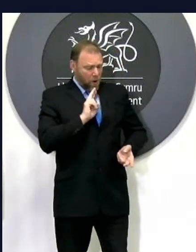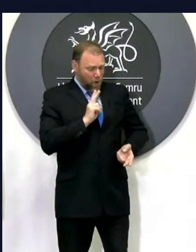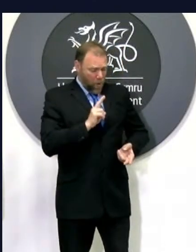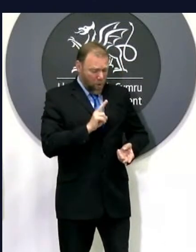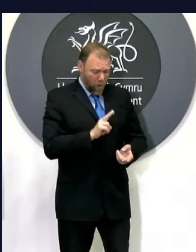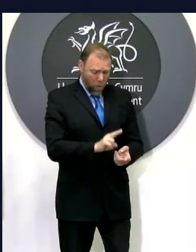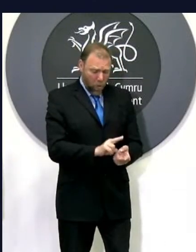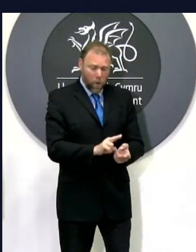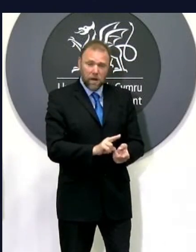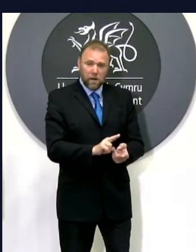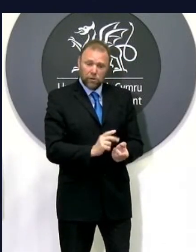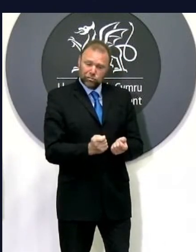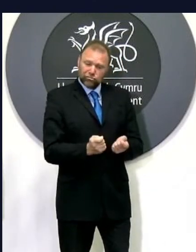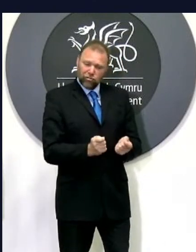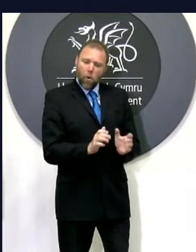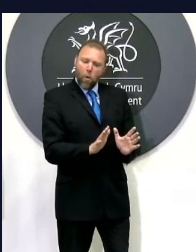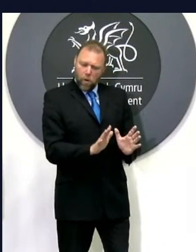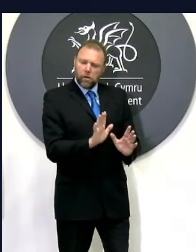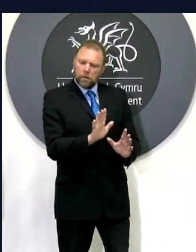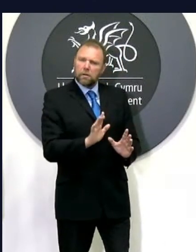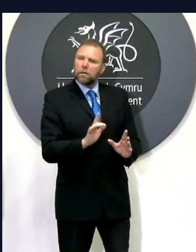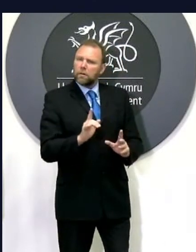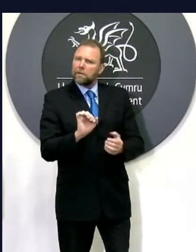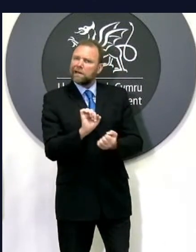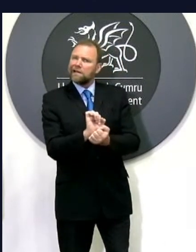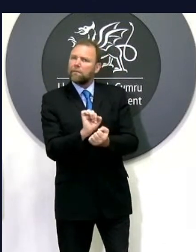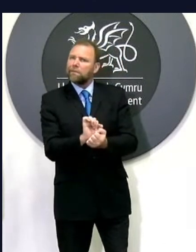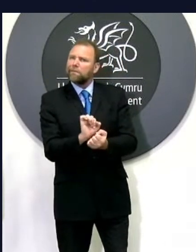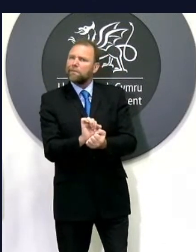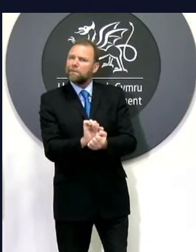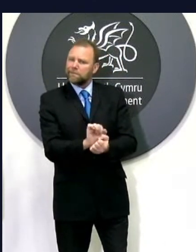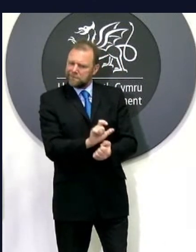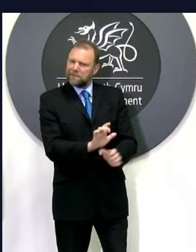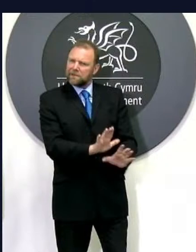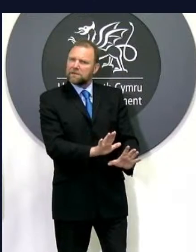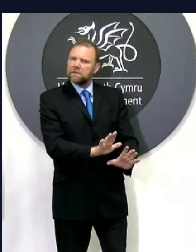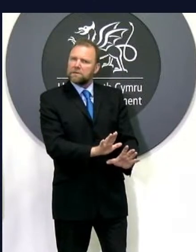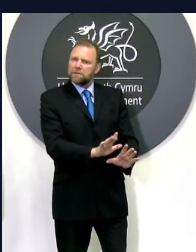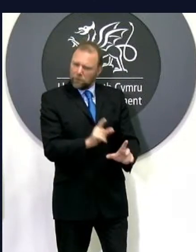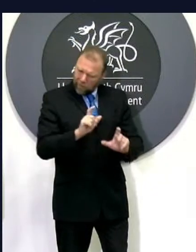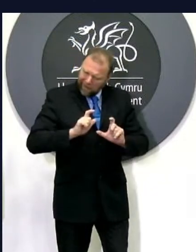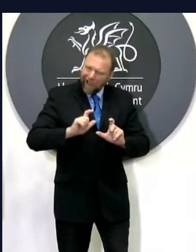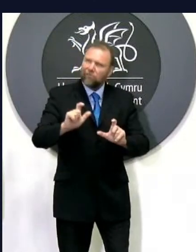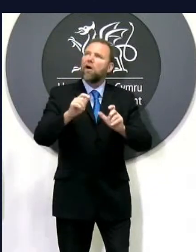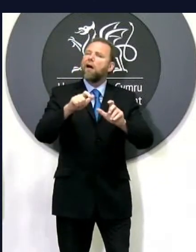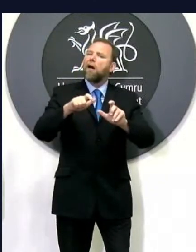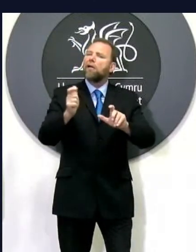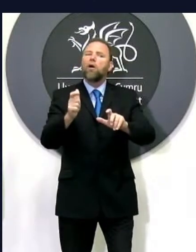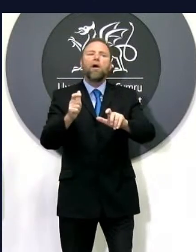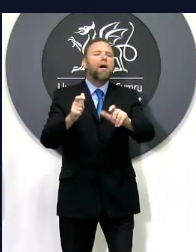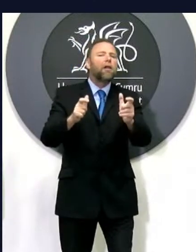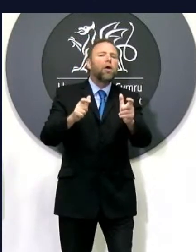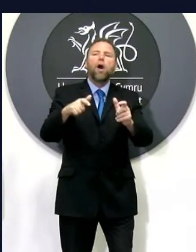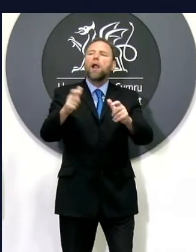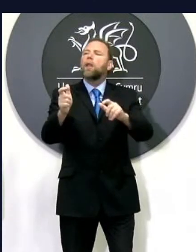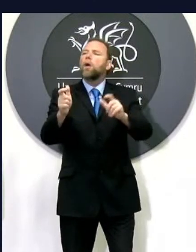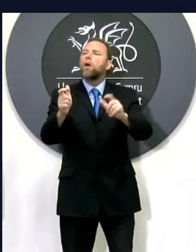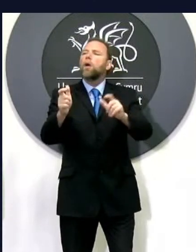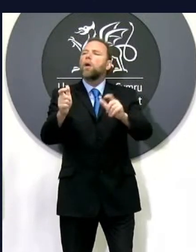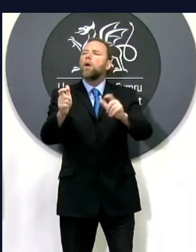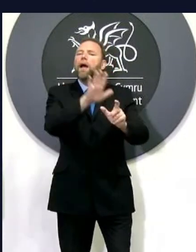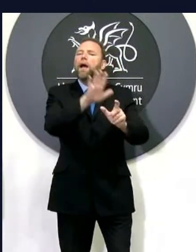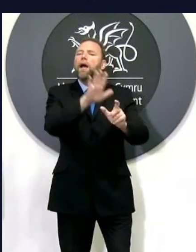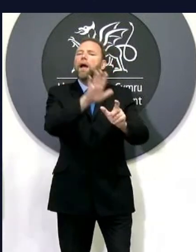under control so that we can go on unlocking Wales. We all want to continue